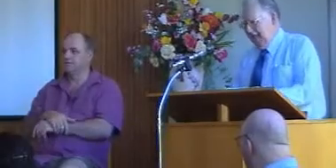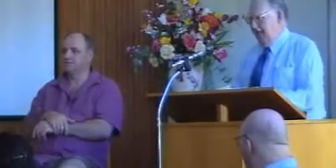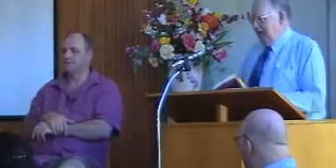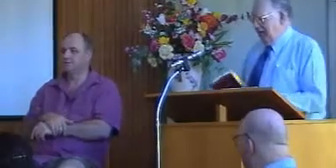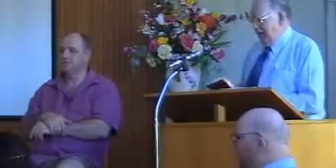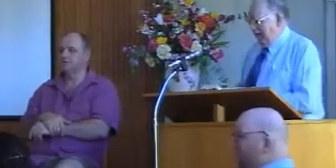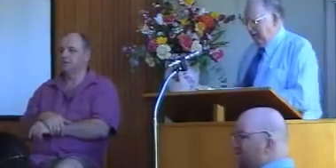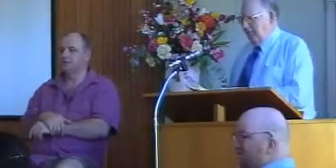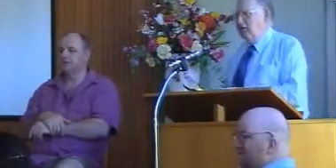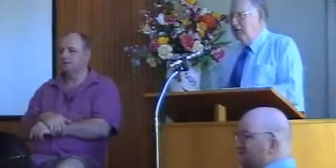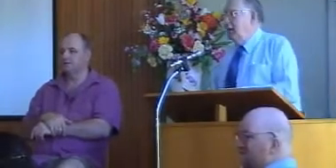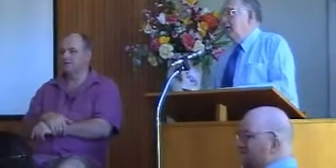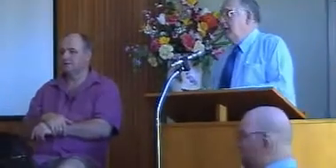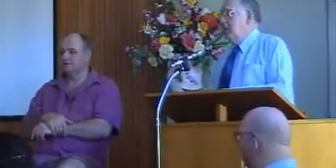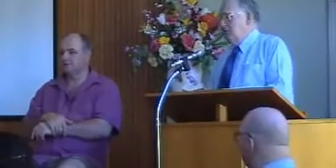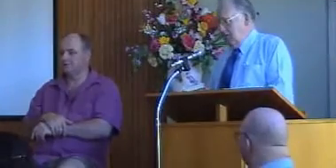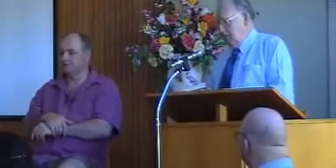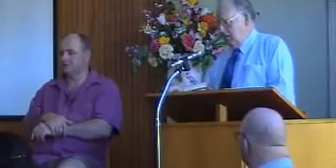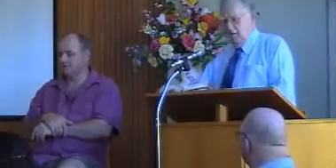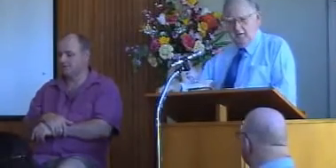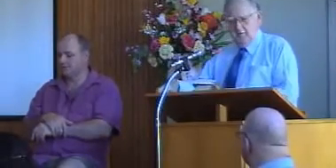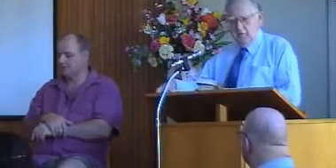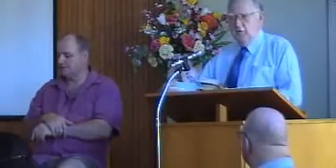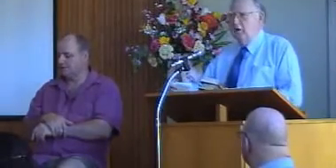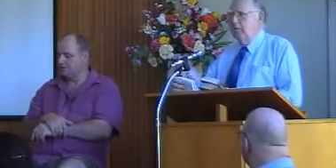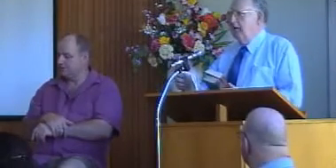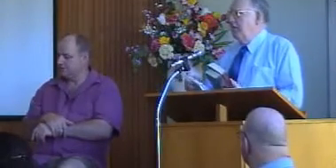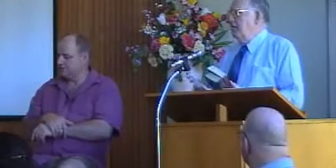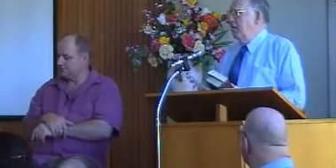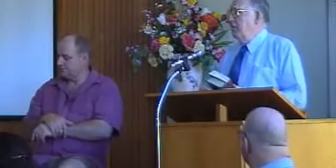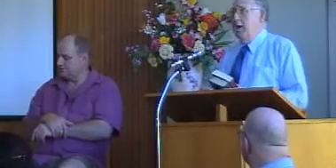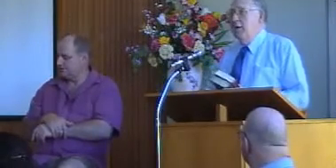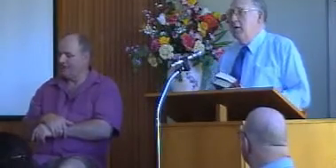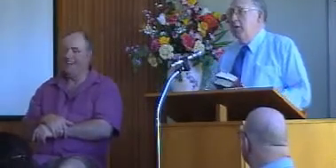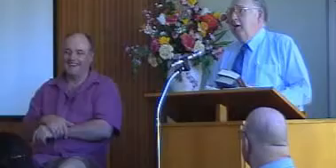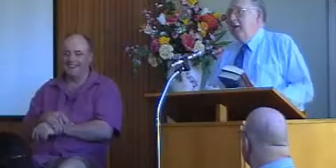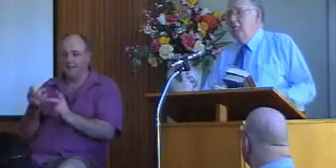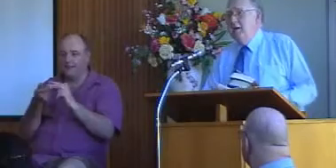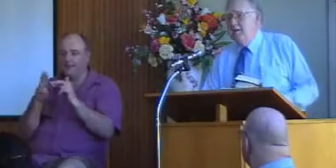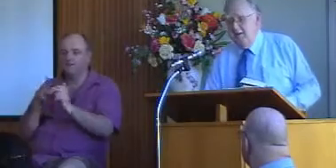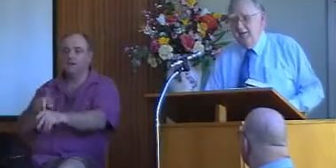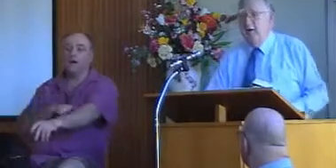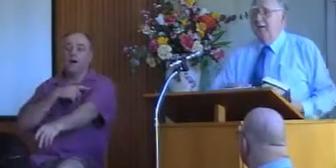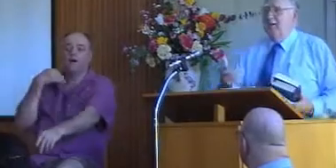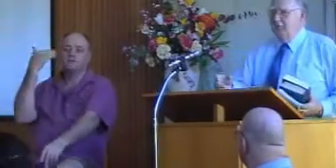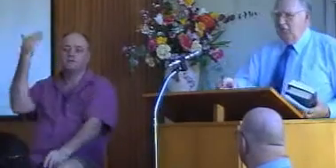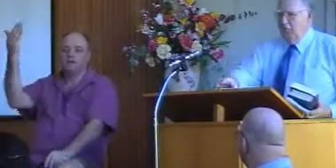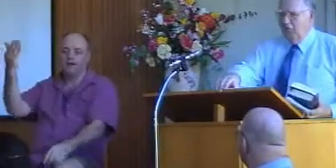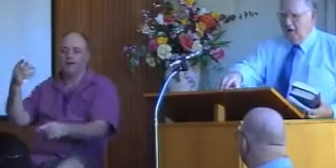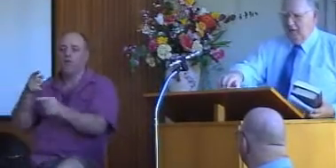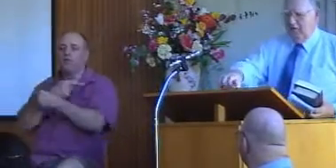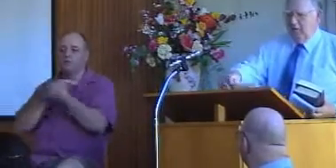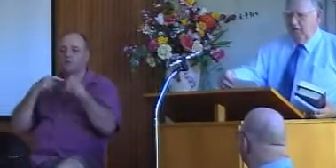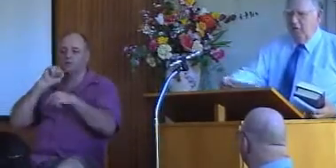like. If it gets too long, then we'll stop and have lunch anyway. In the meantime,